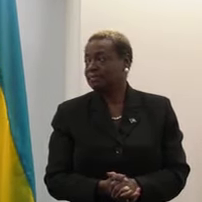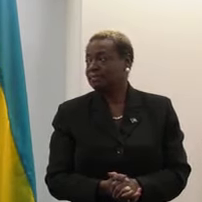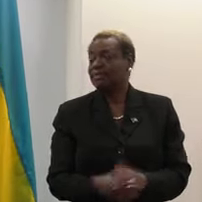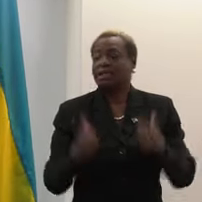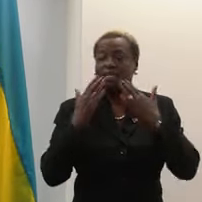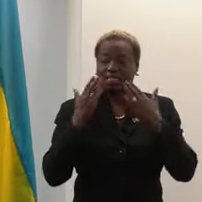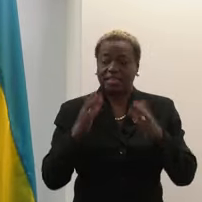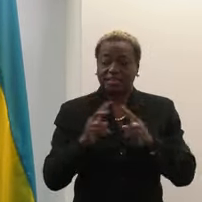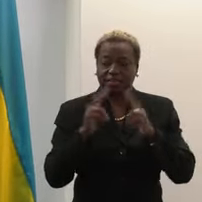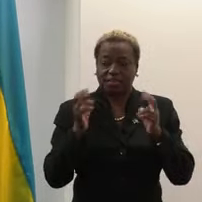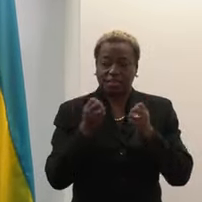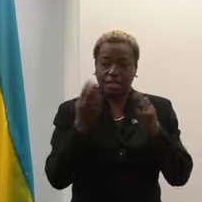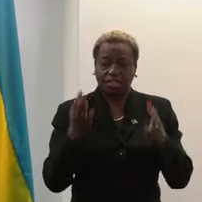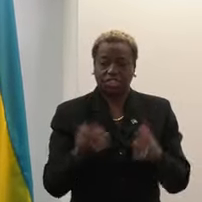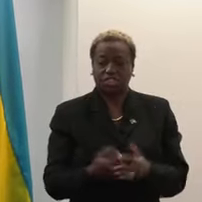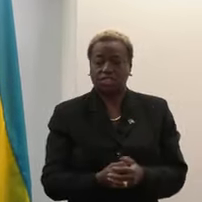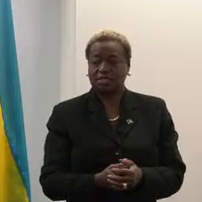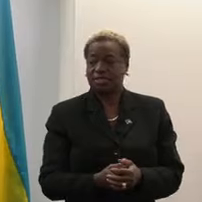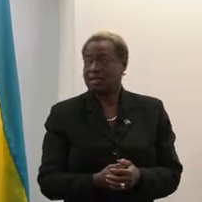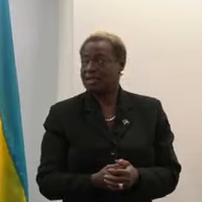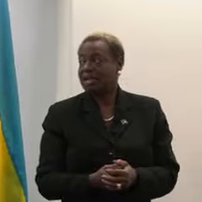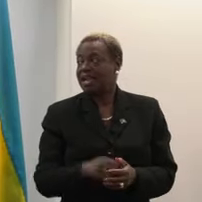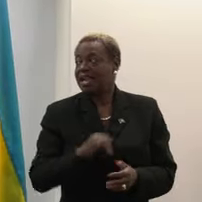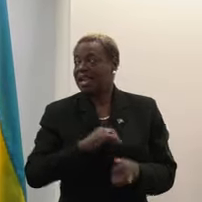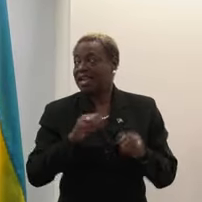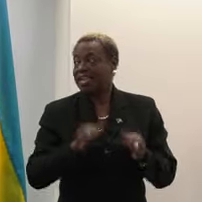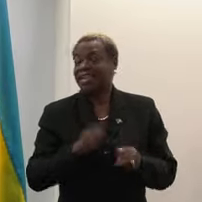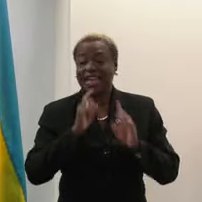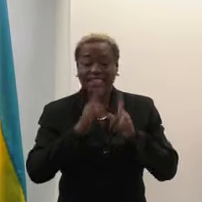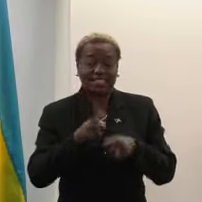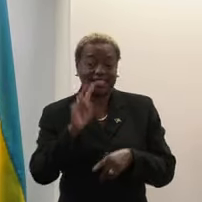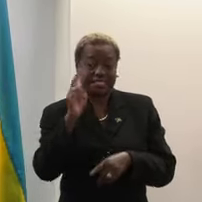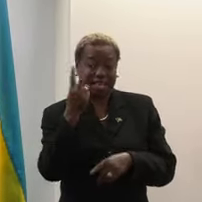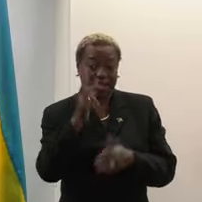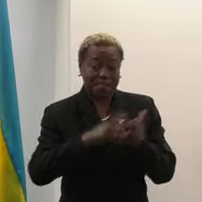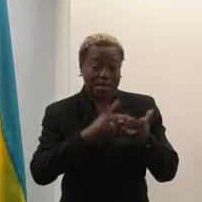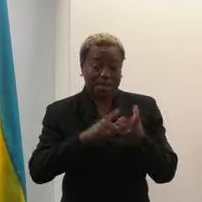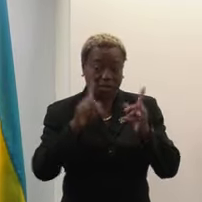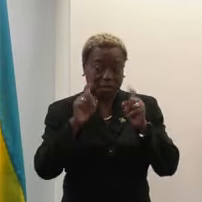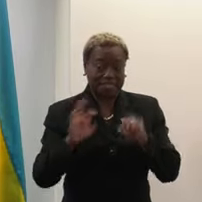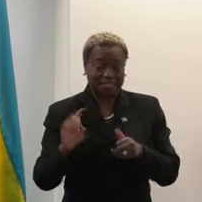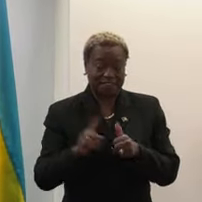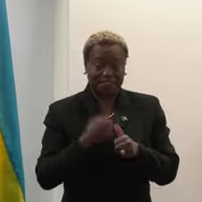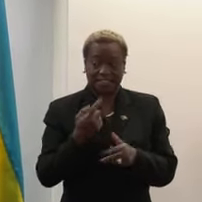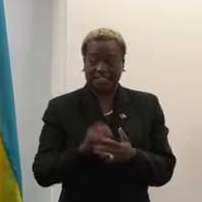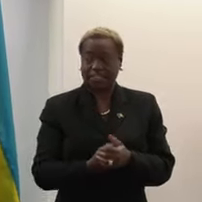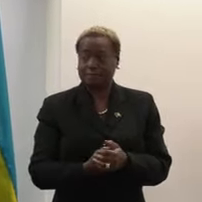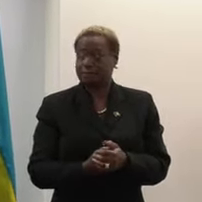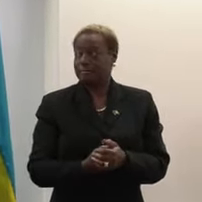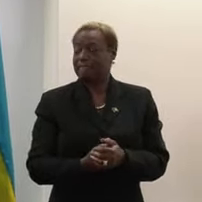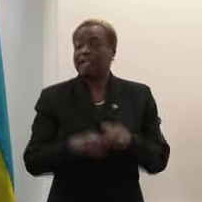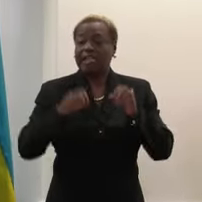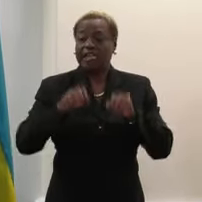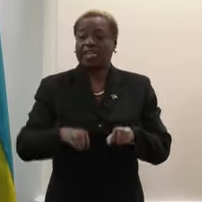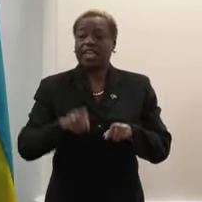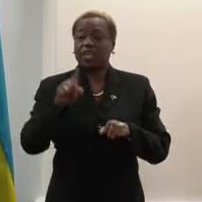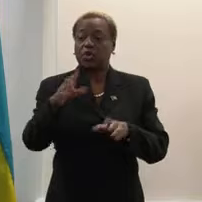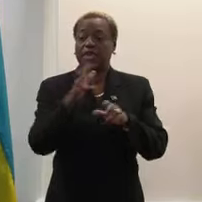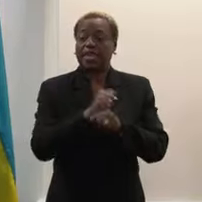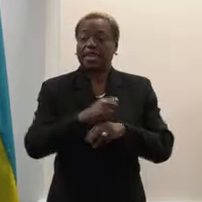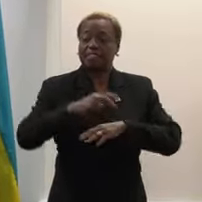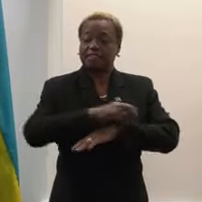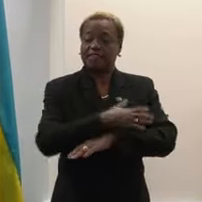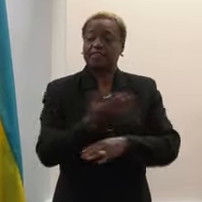Thank you very much. I can answer the second part of your question first, which is, can you get the virus